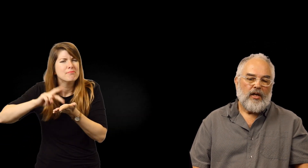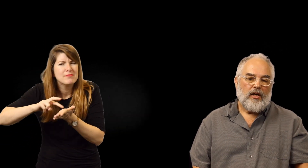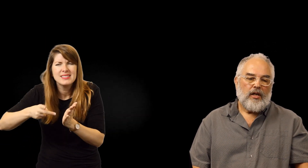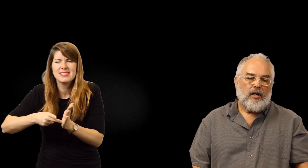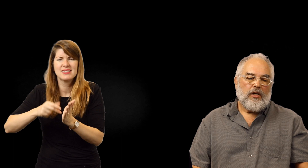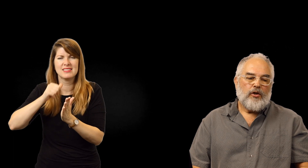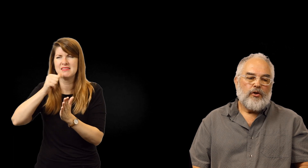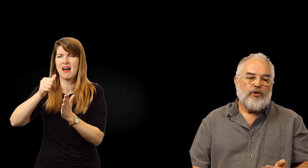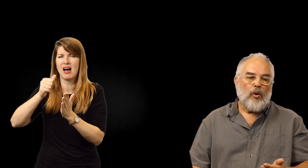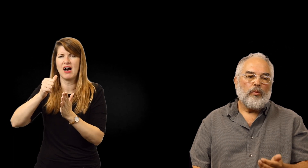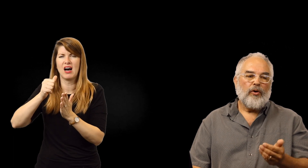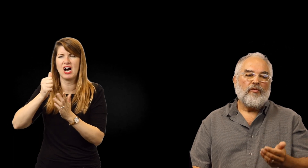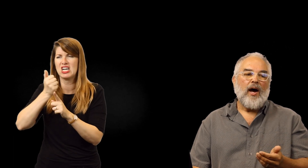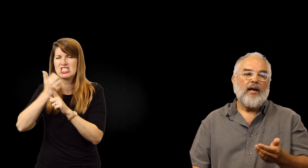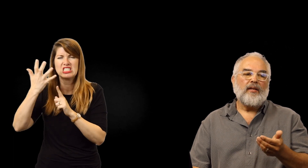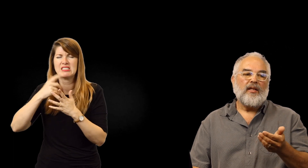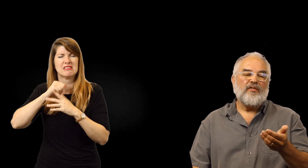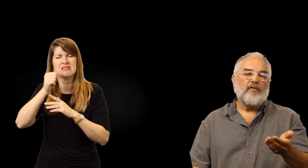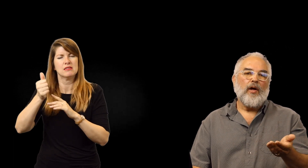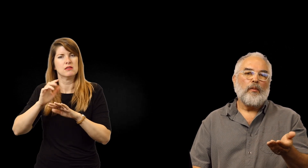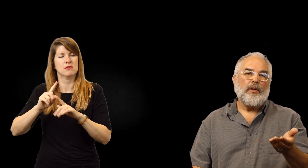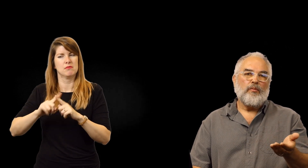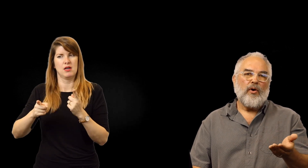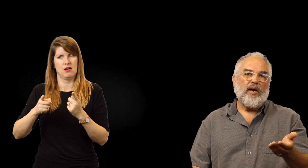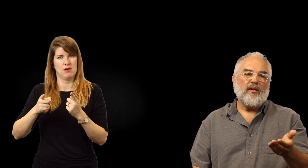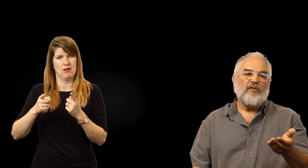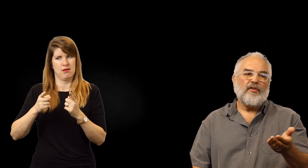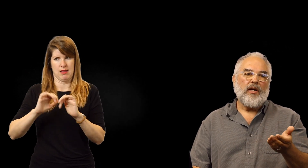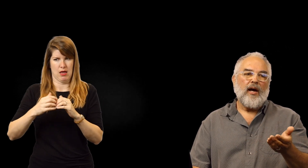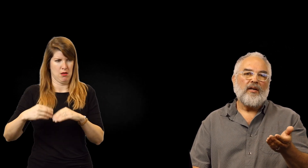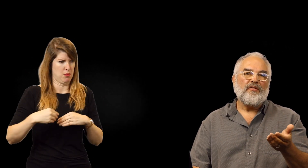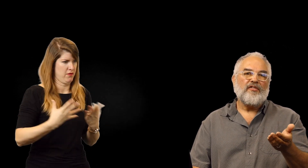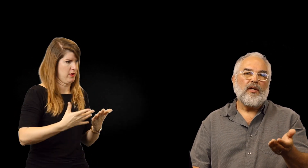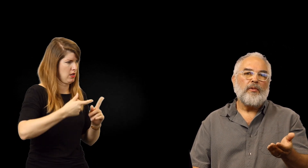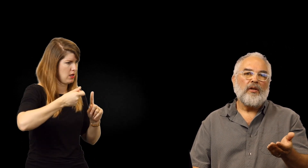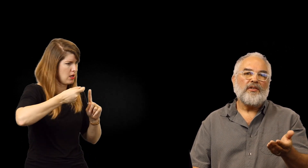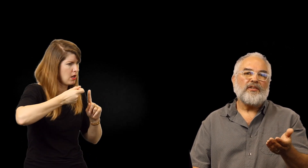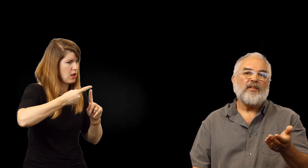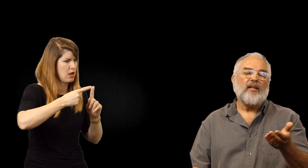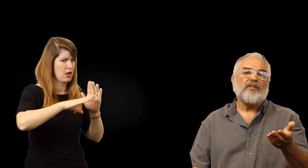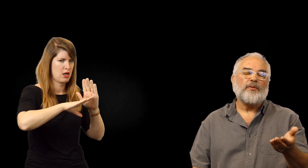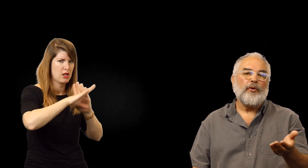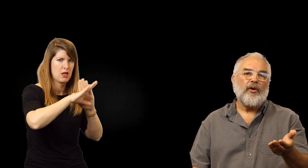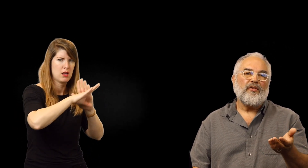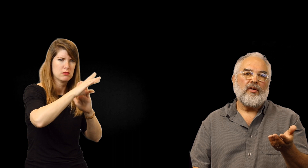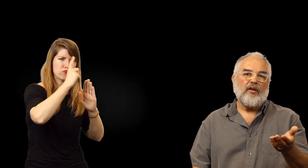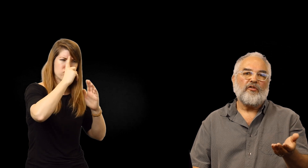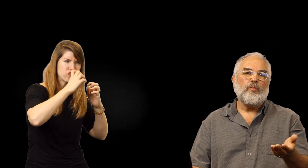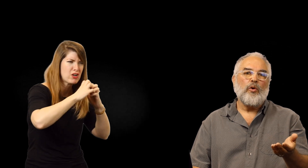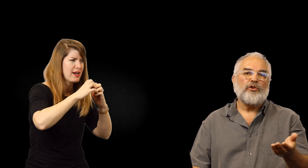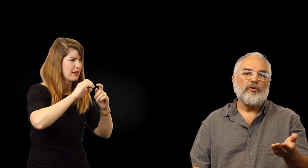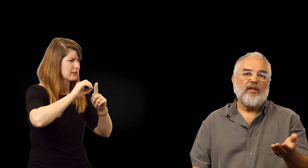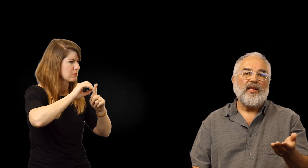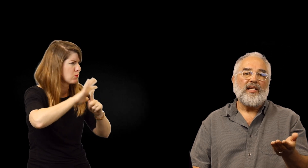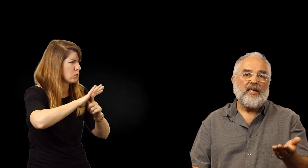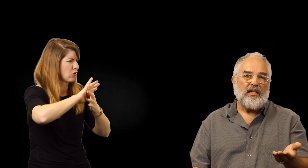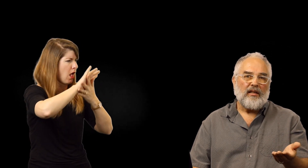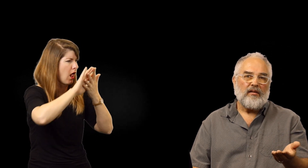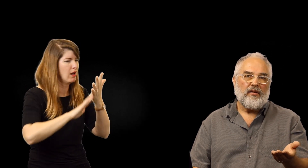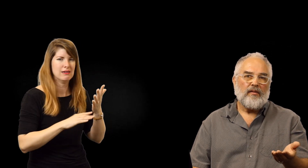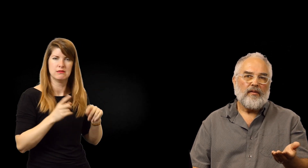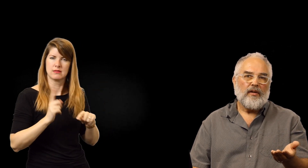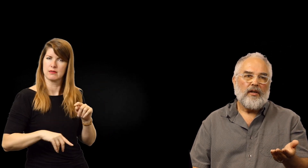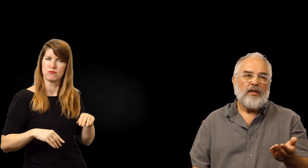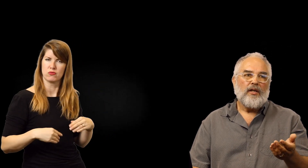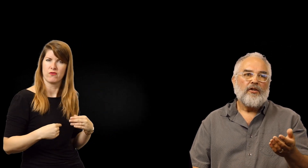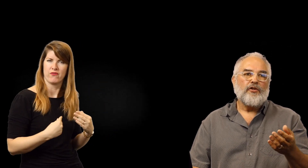educators don't provide these developing brains the kind of stimulus and experience and exposure that they